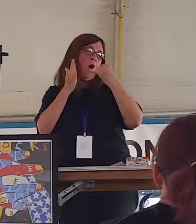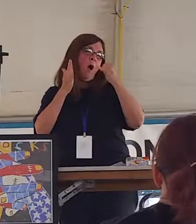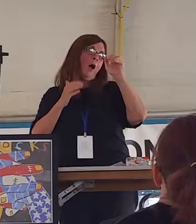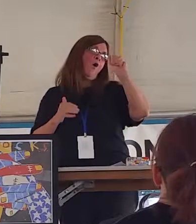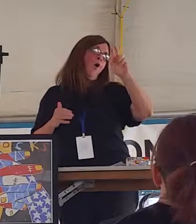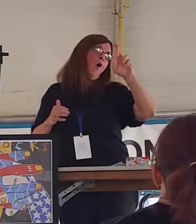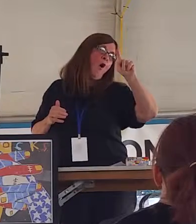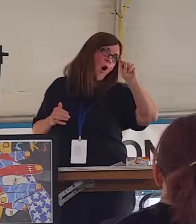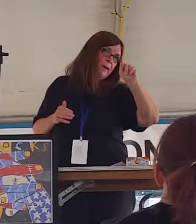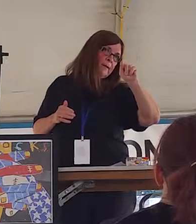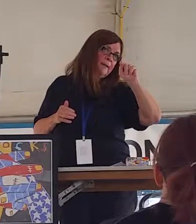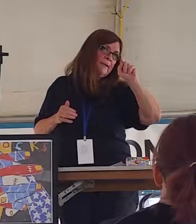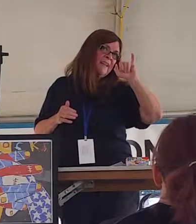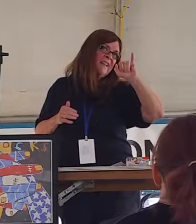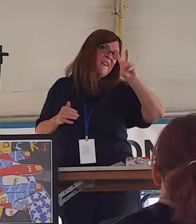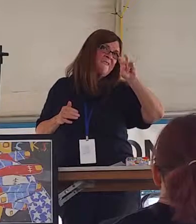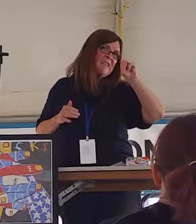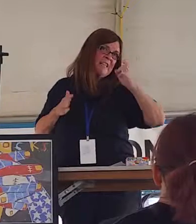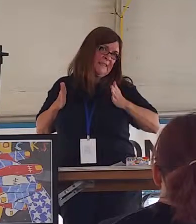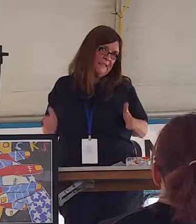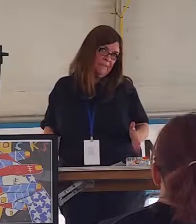activism and advocacy for deaf people through art.